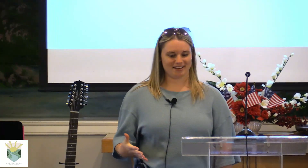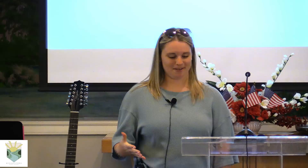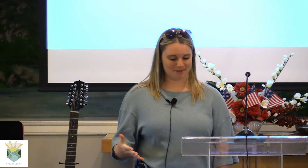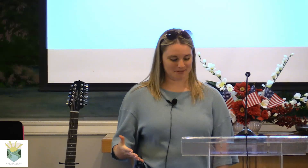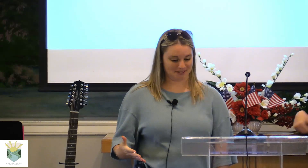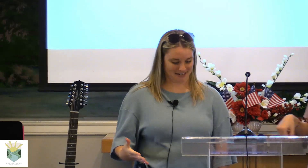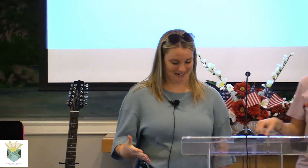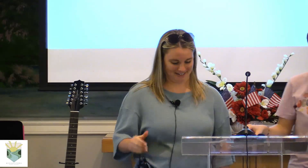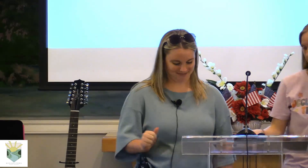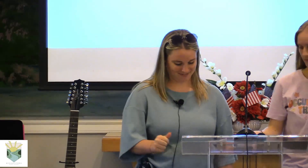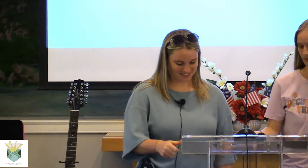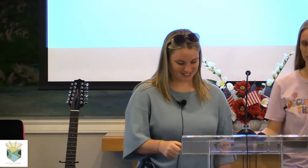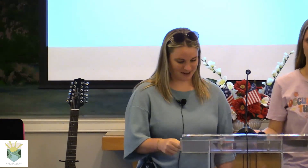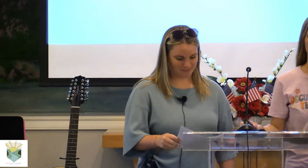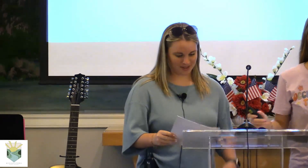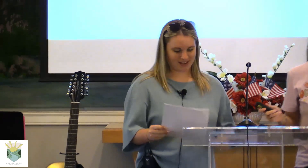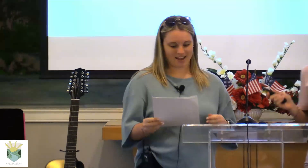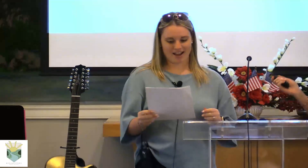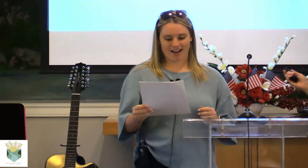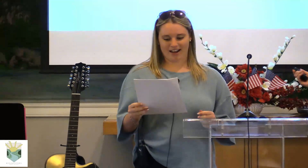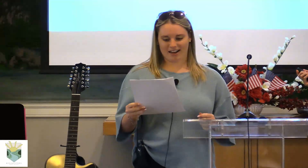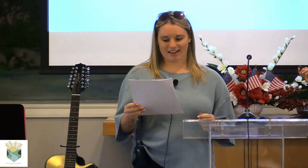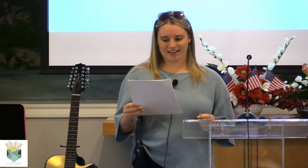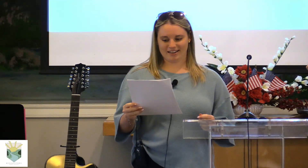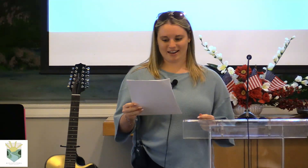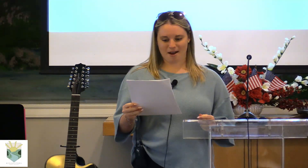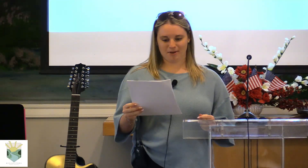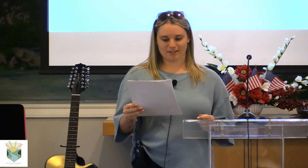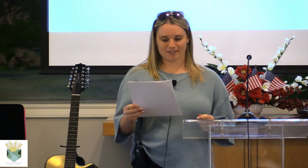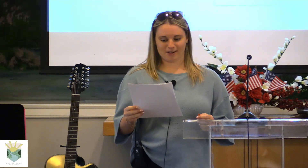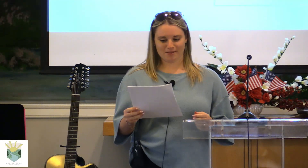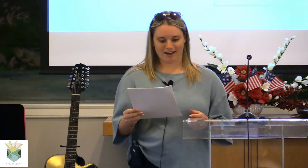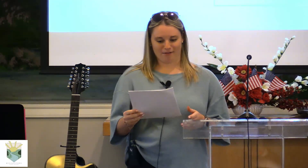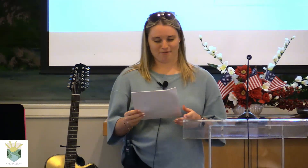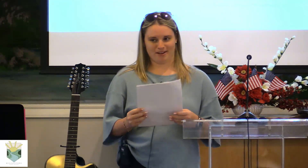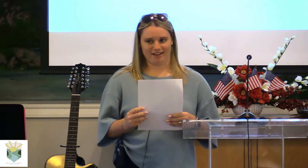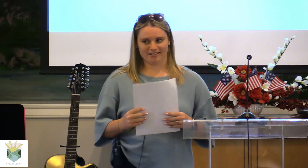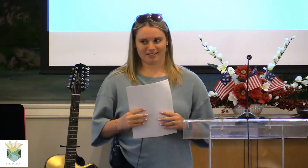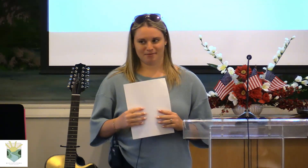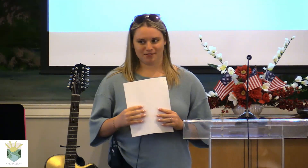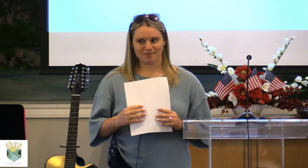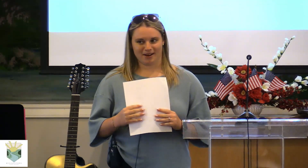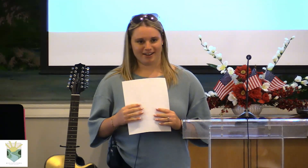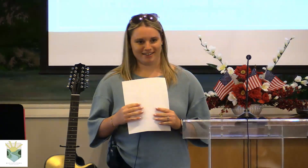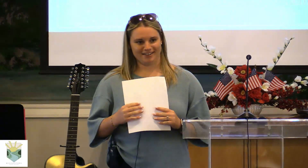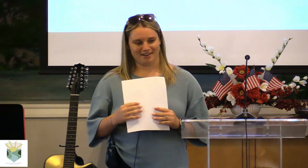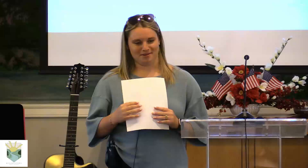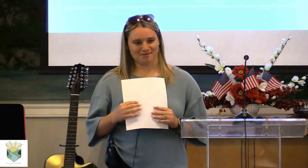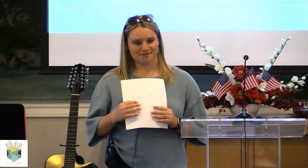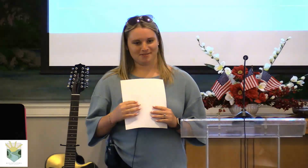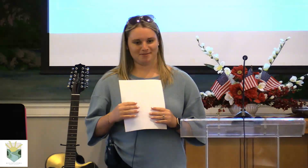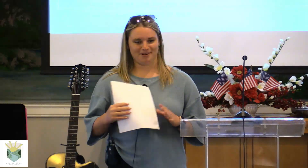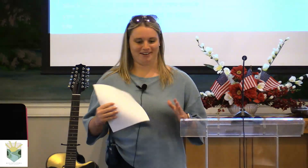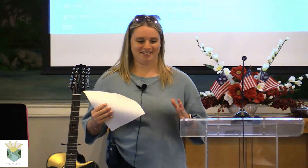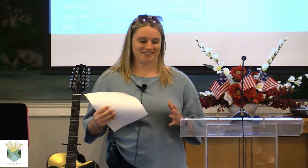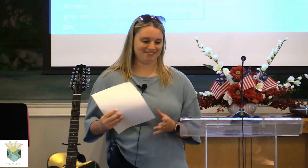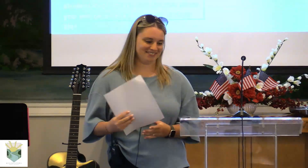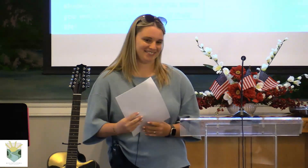helps me retain it. So I am going to start out with the alphabet. Some of you might know, you can put your hands down.